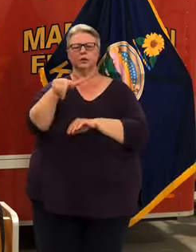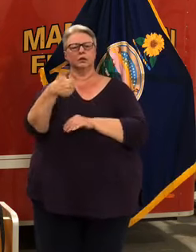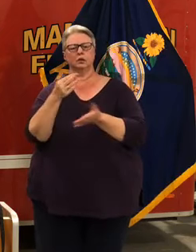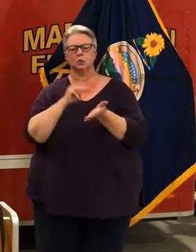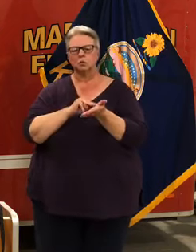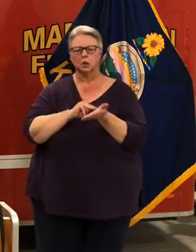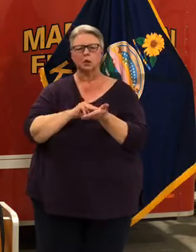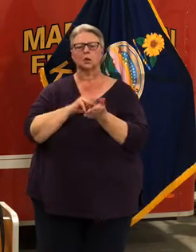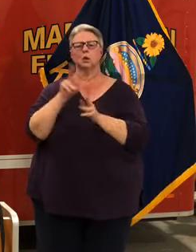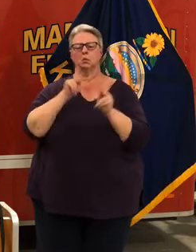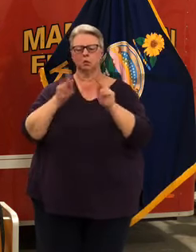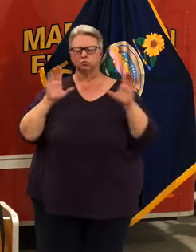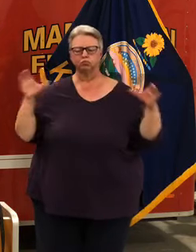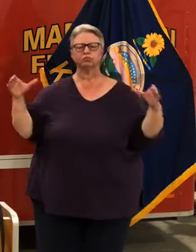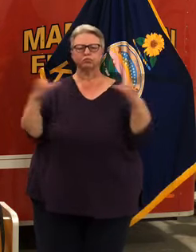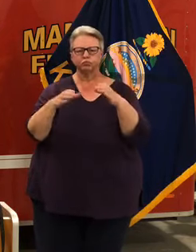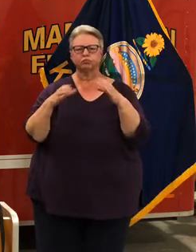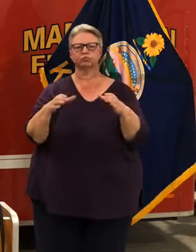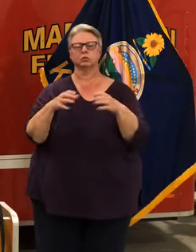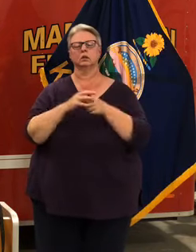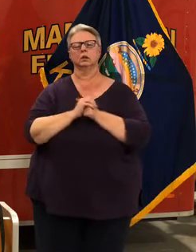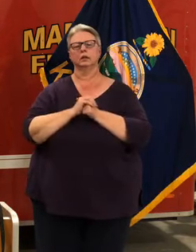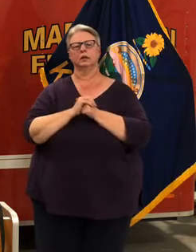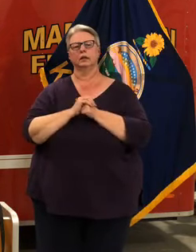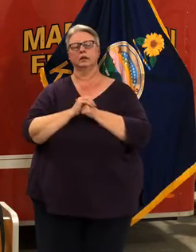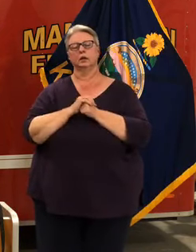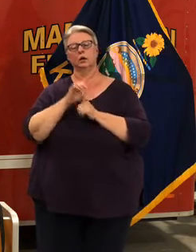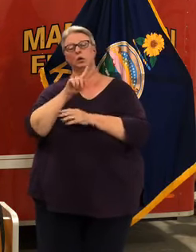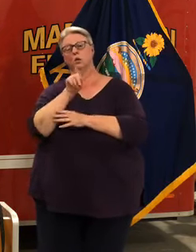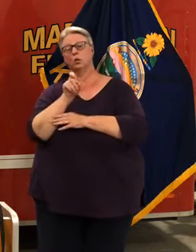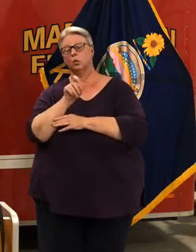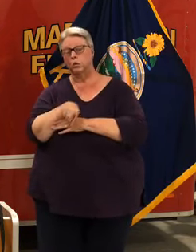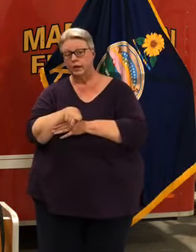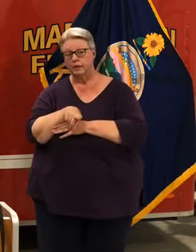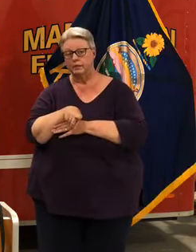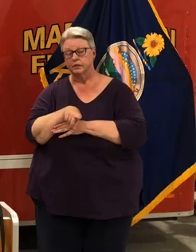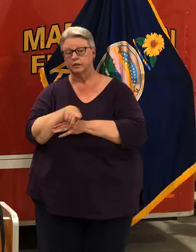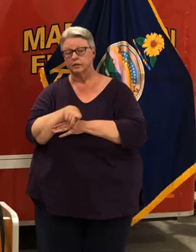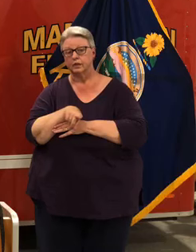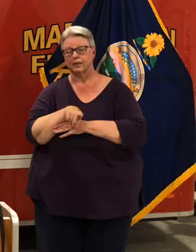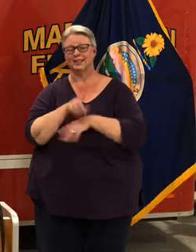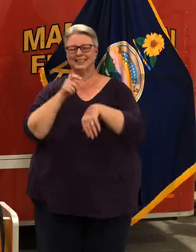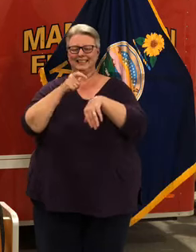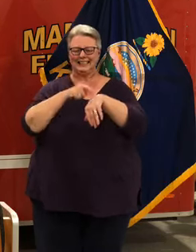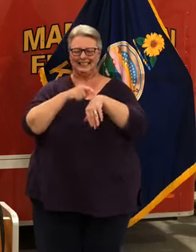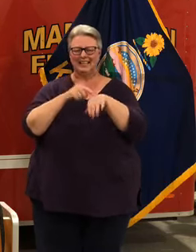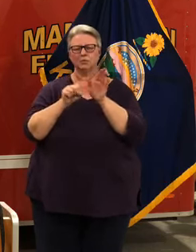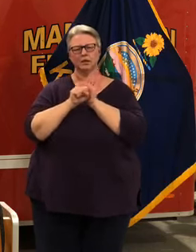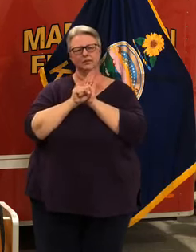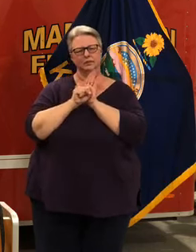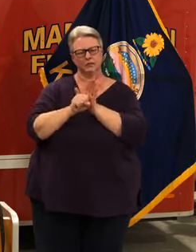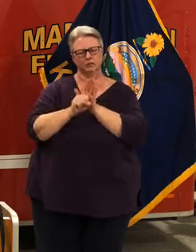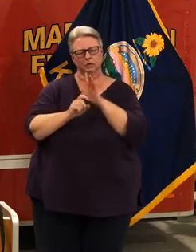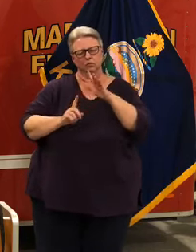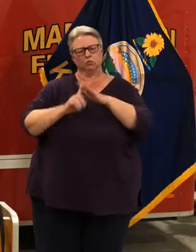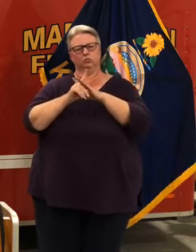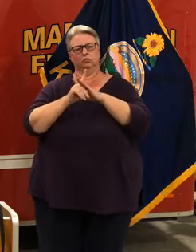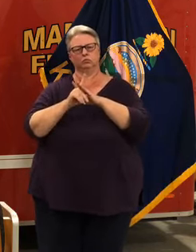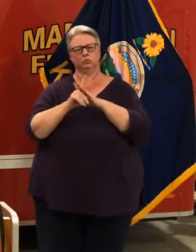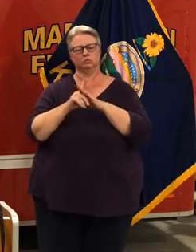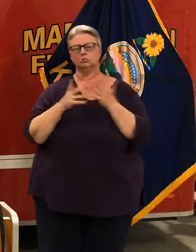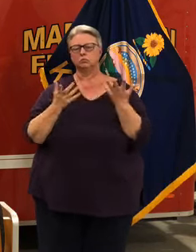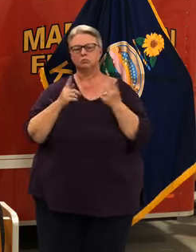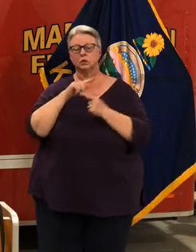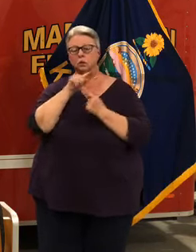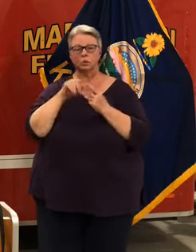a robust medical response. The question was duration of and timing of symptoms with this virus. We're